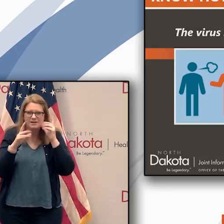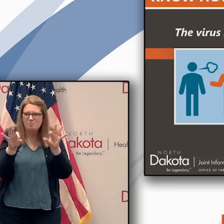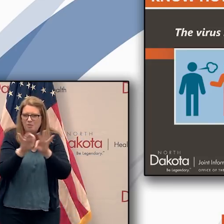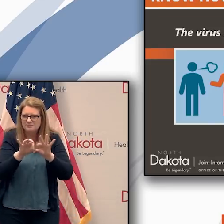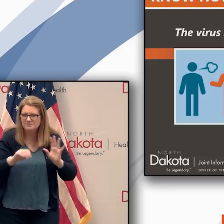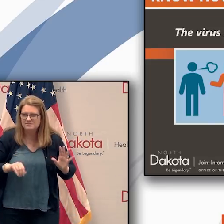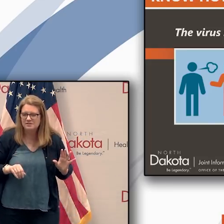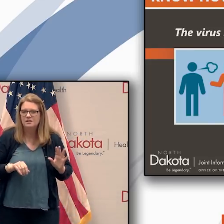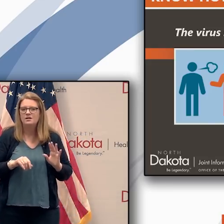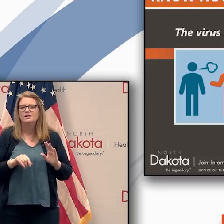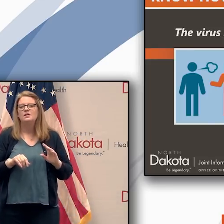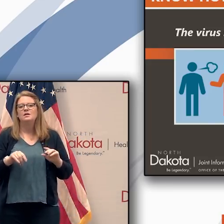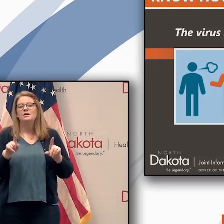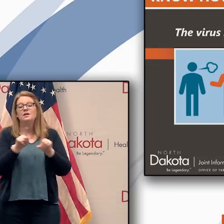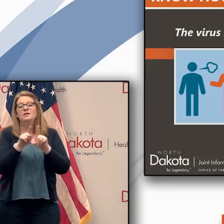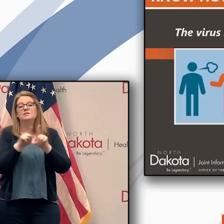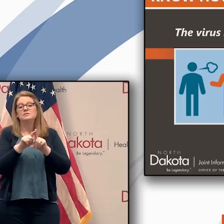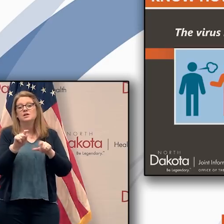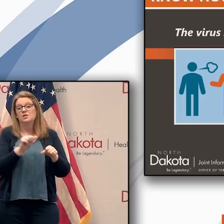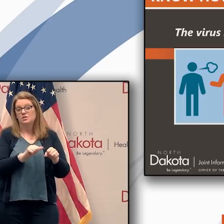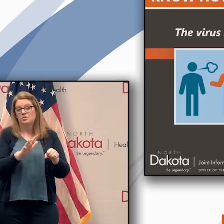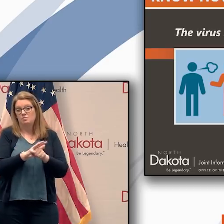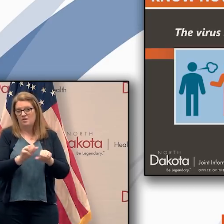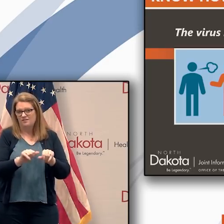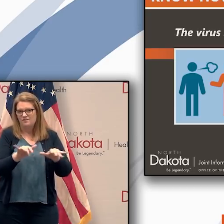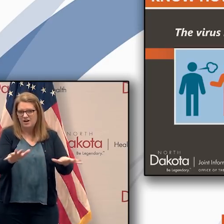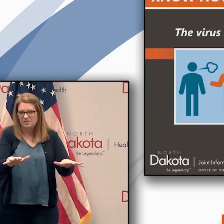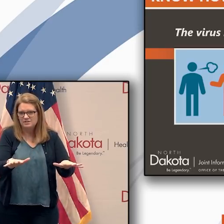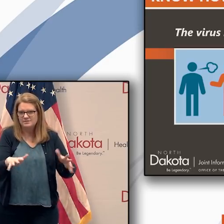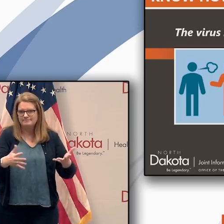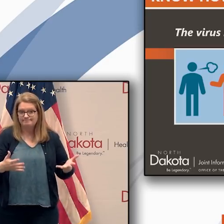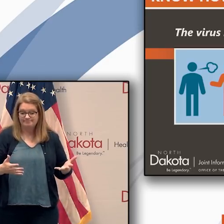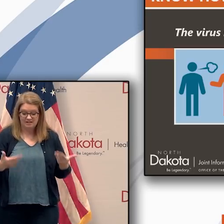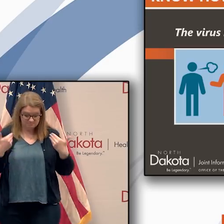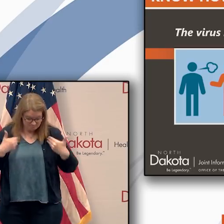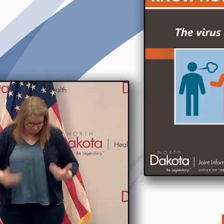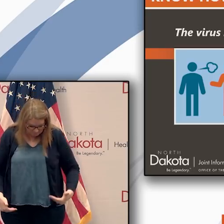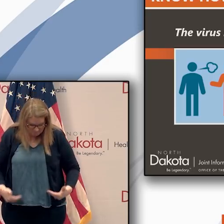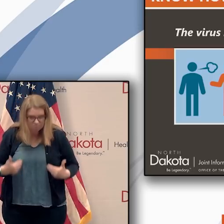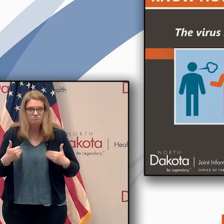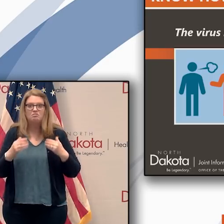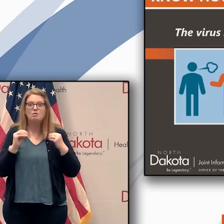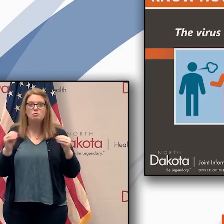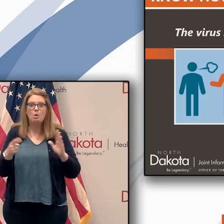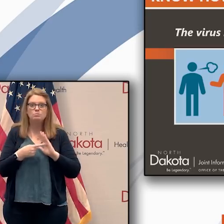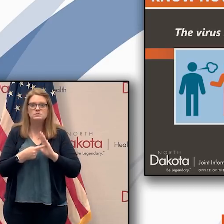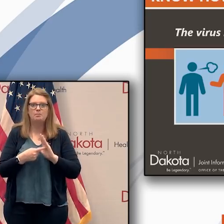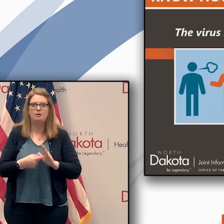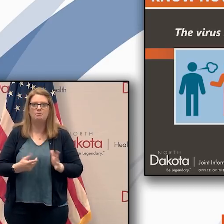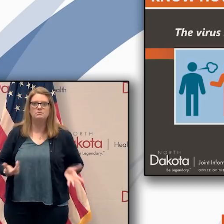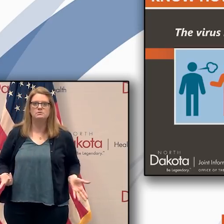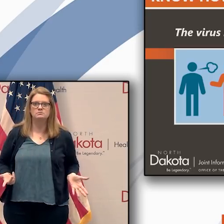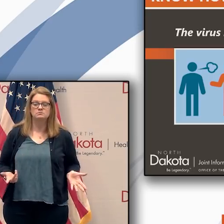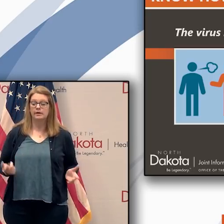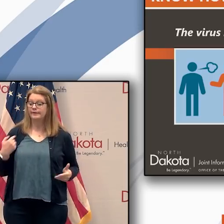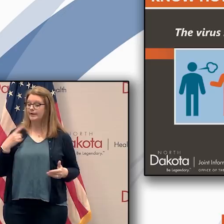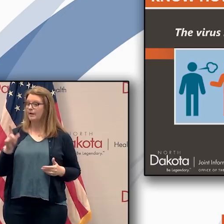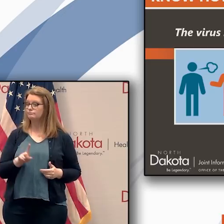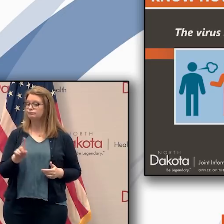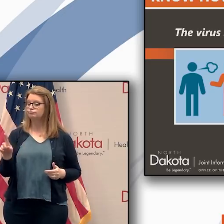tricky about coronavirus is it can be spread by people who are not showing symptoms. This is one of the areas that